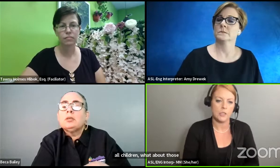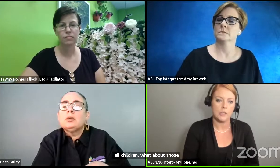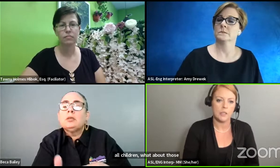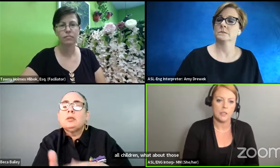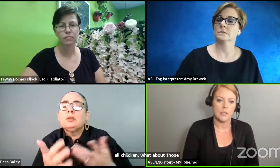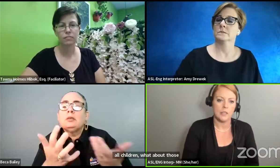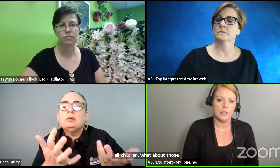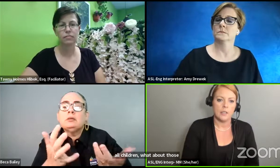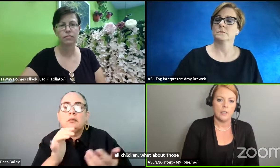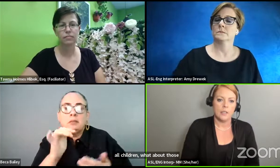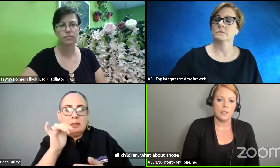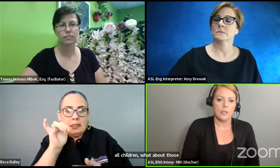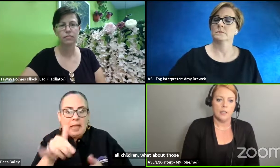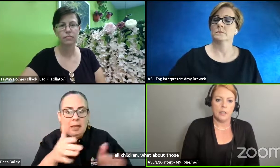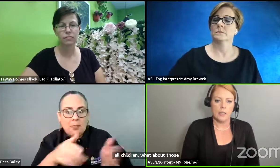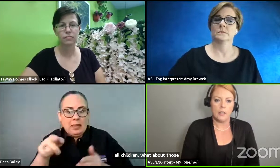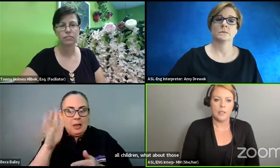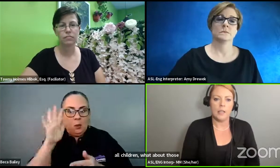English?